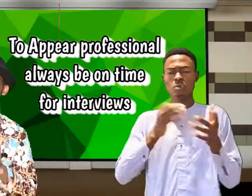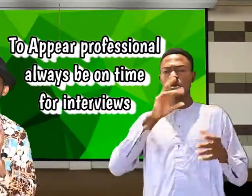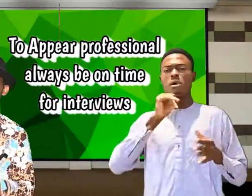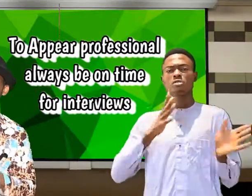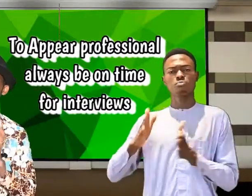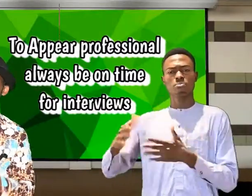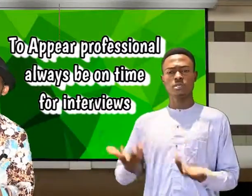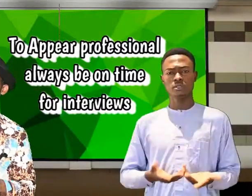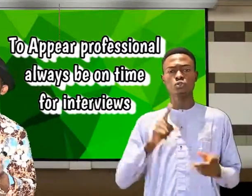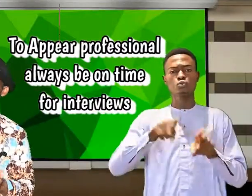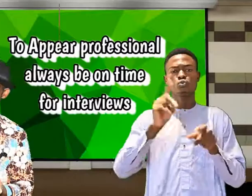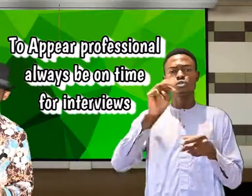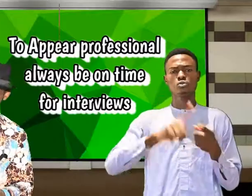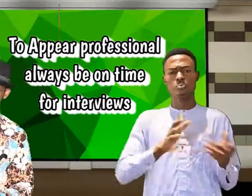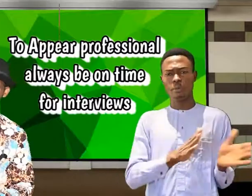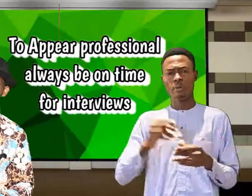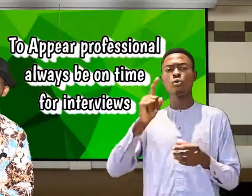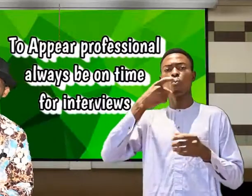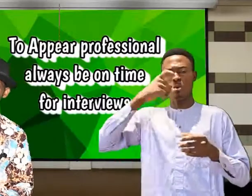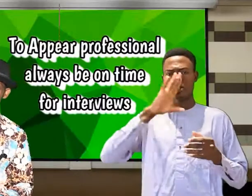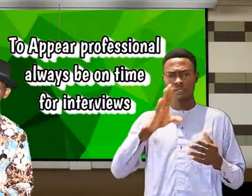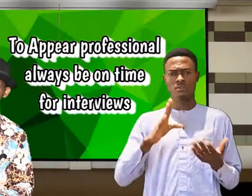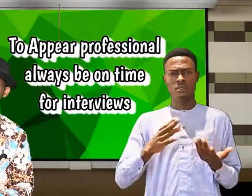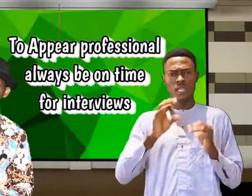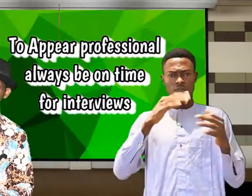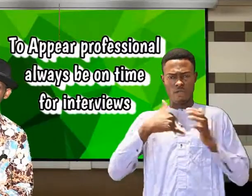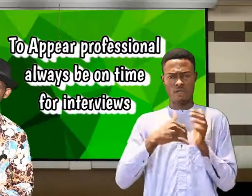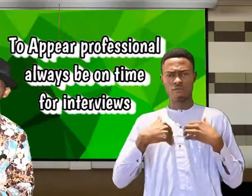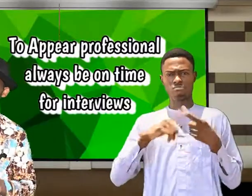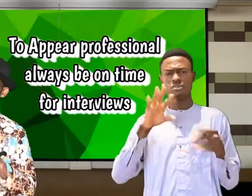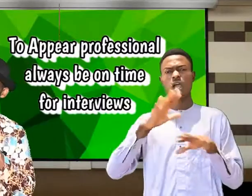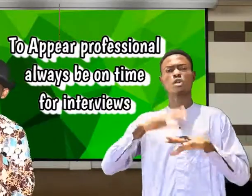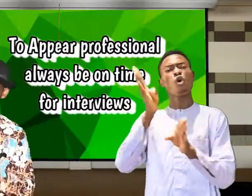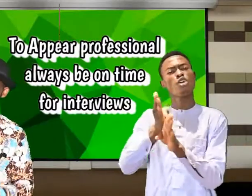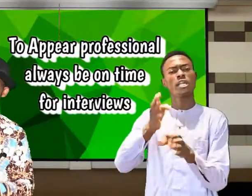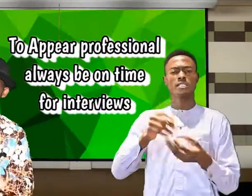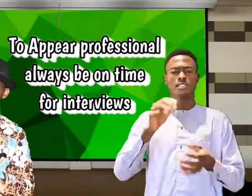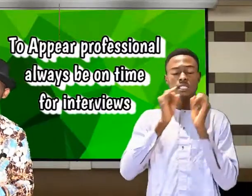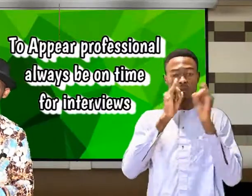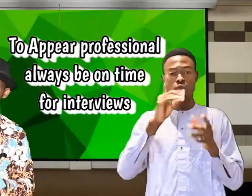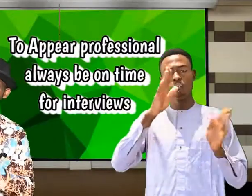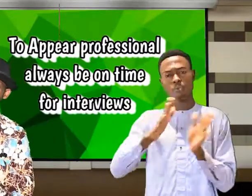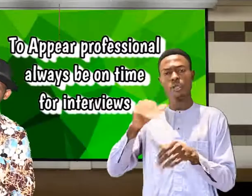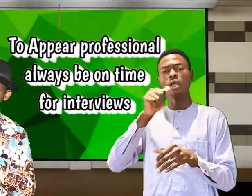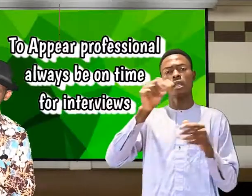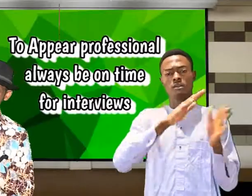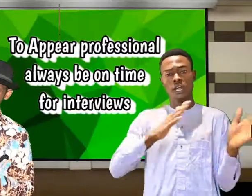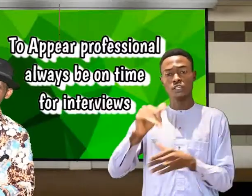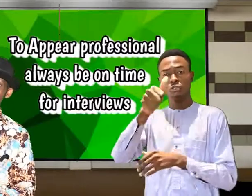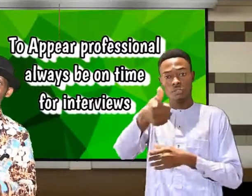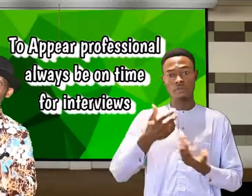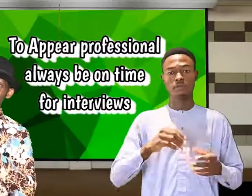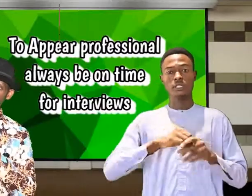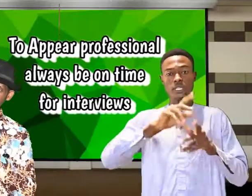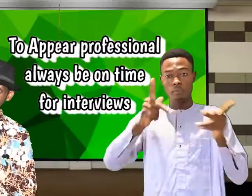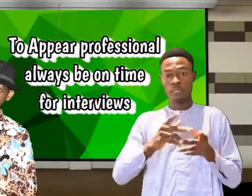prepare your travel mode. If it has to be an online interview, prepare and arrange yourself so that you are at a